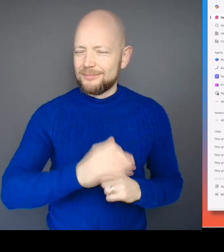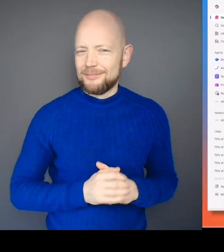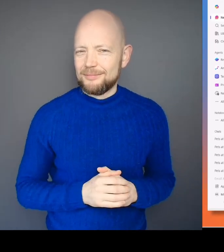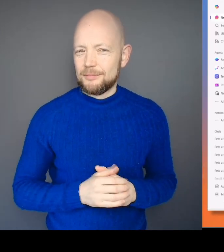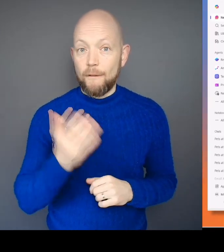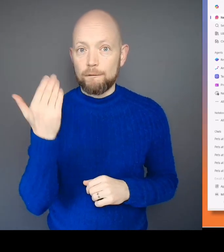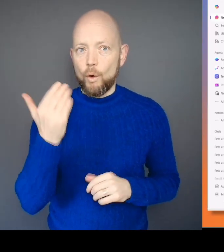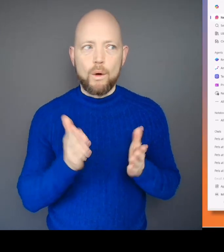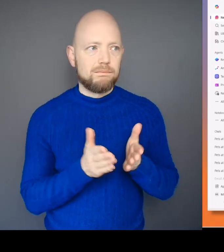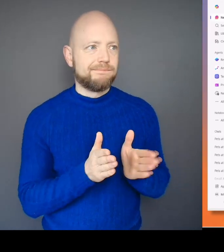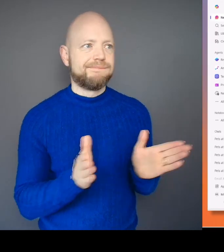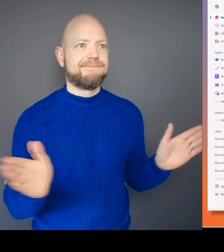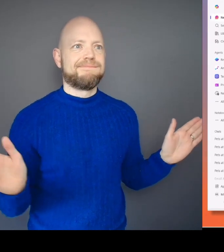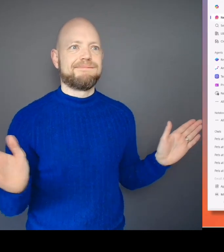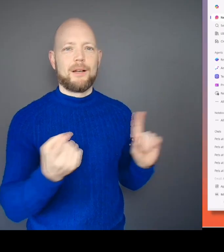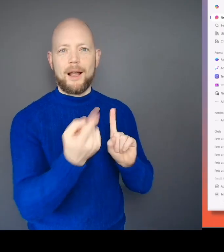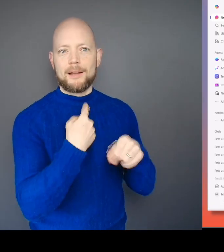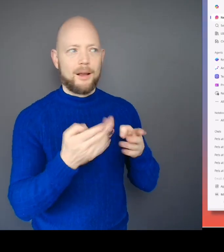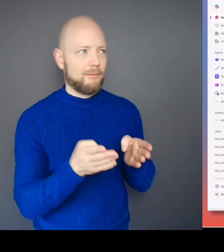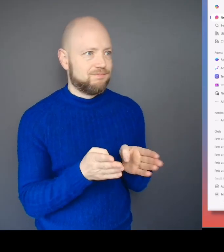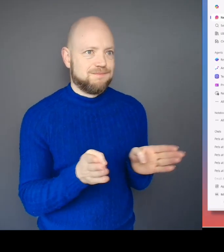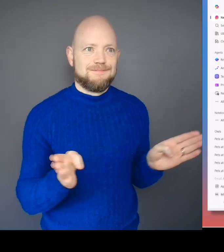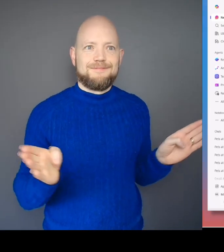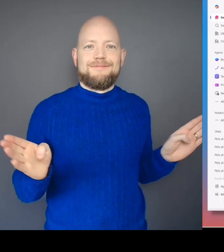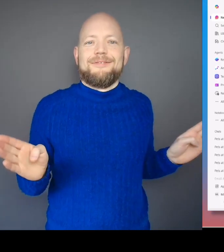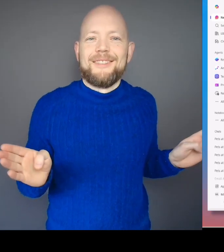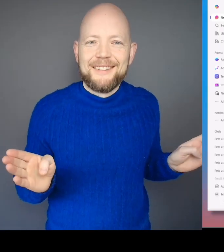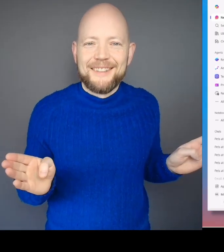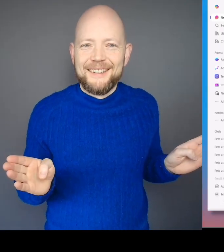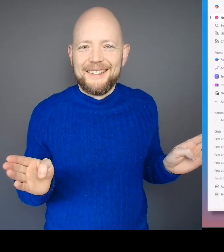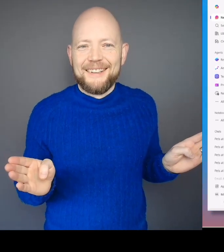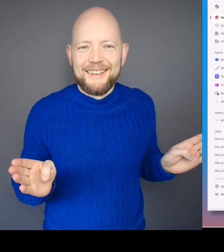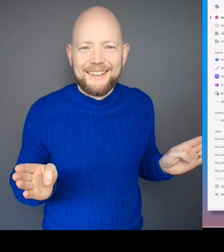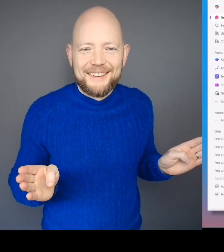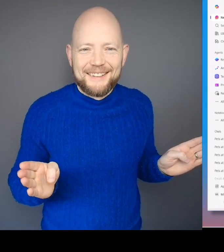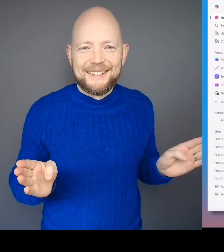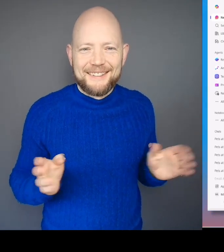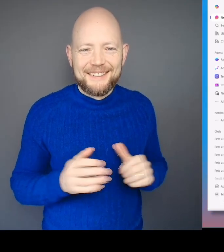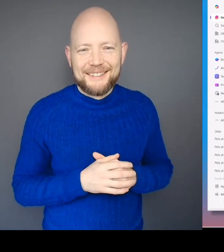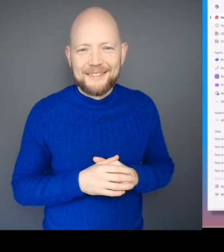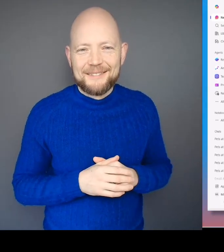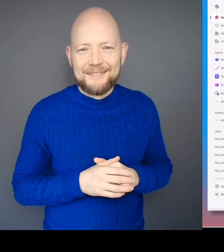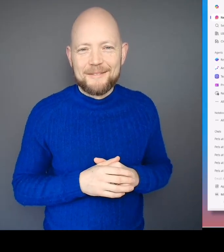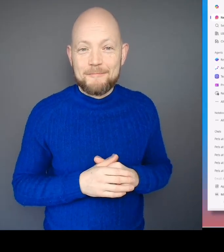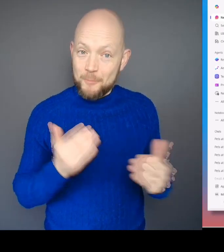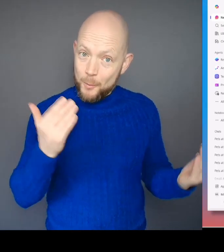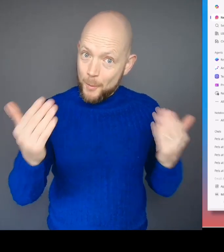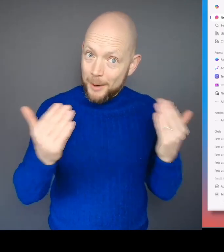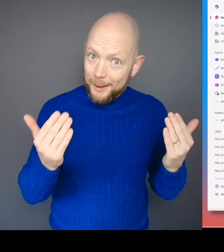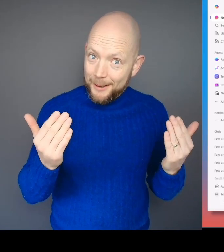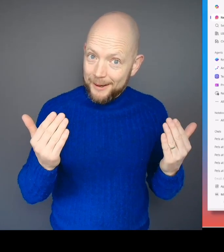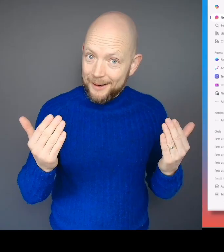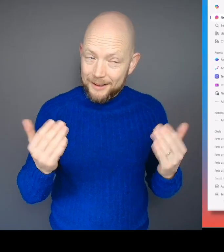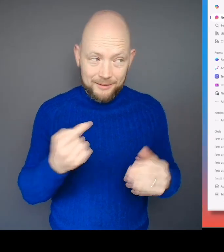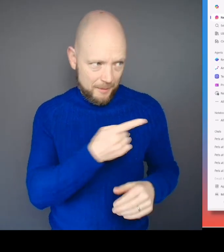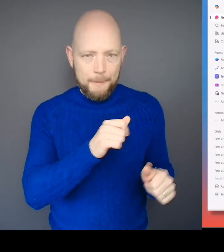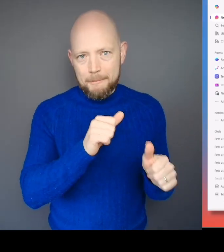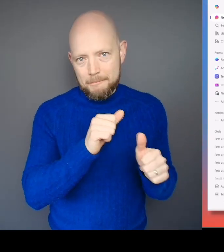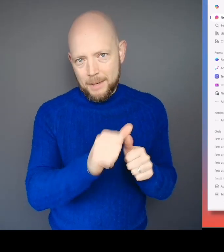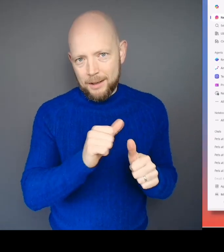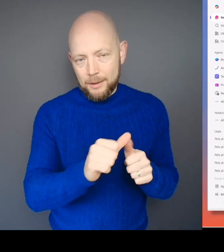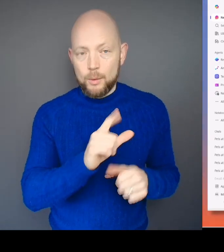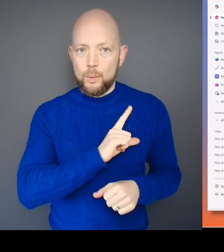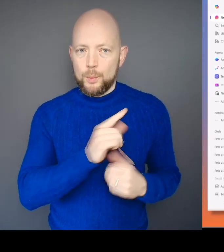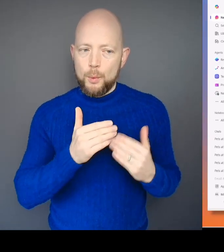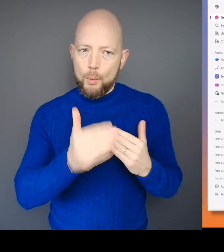Okay, so you'll see that that's very different from going back to this idea of just a general goal. If I said write an email about pets at work